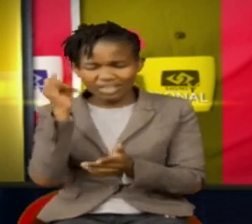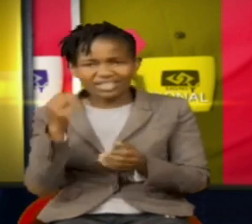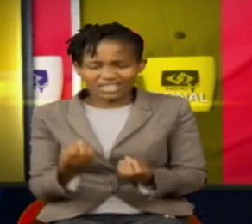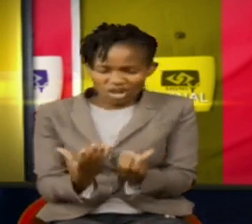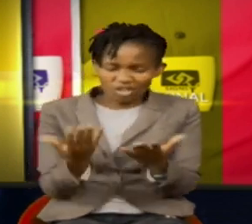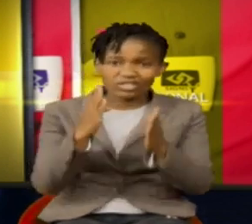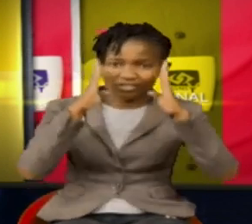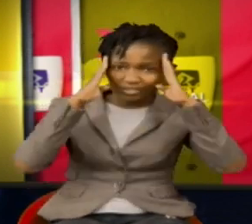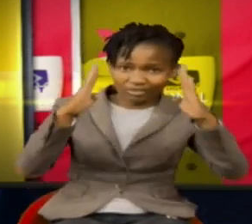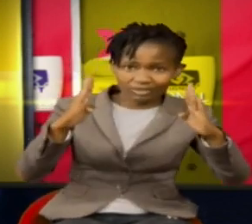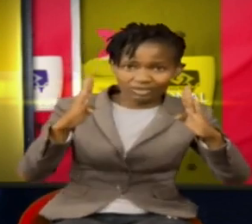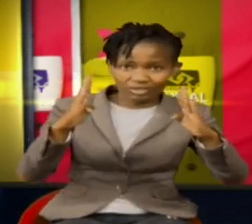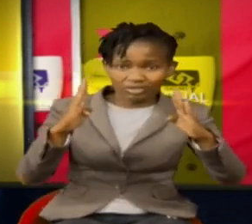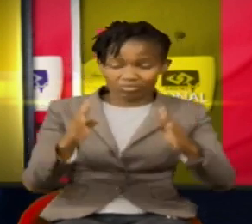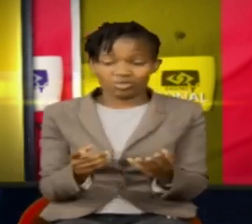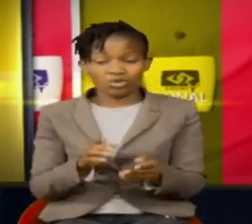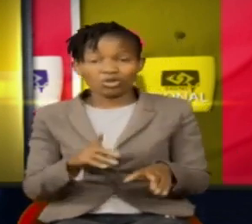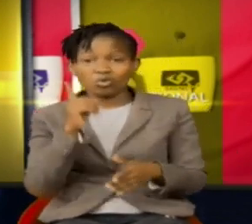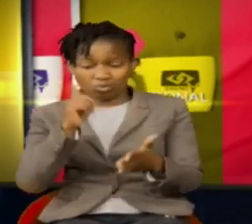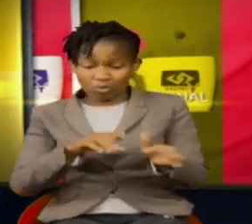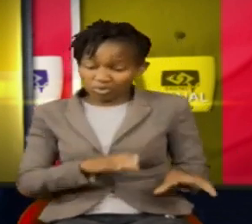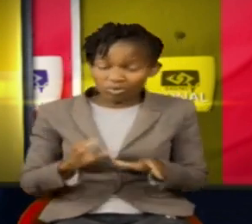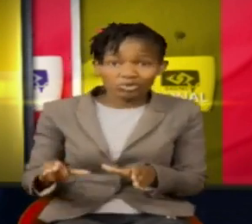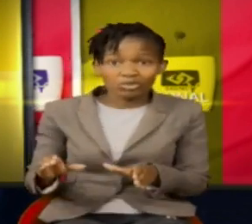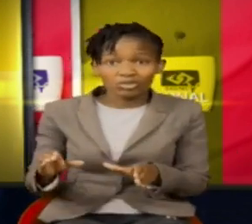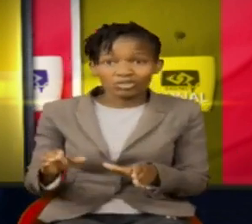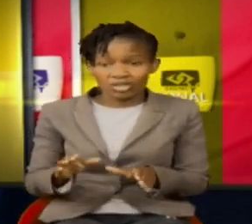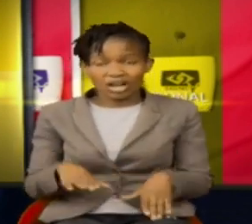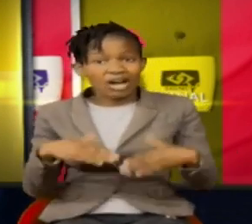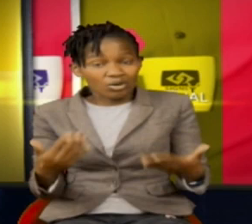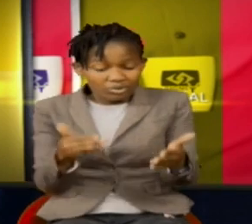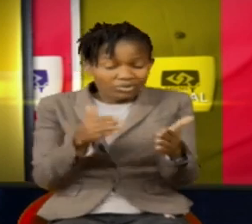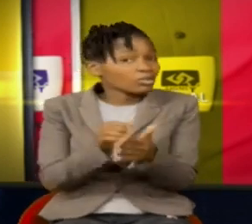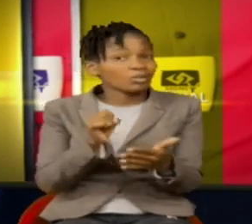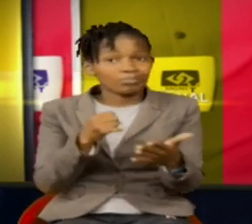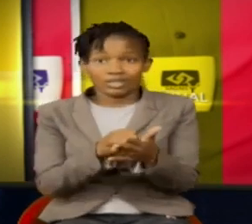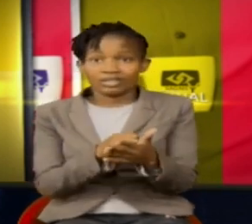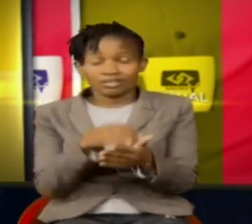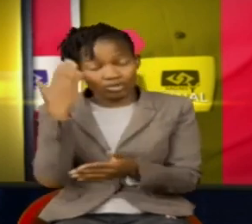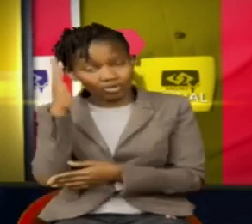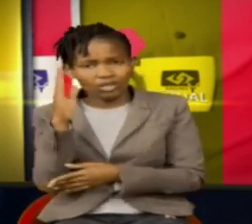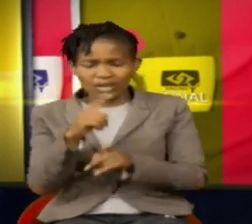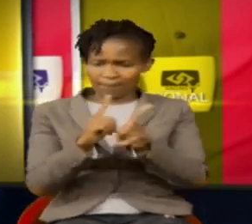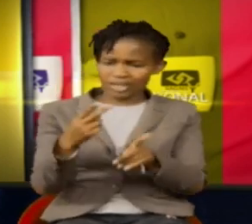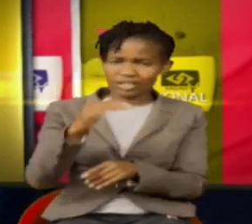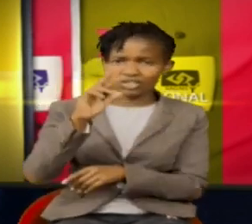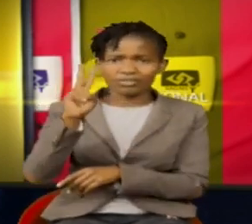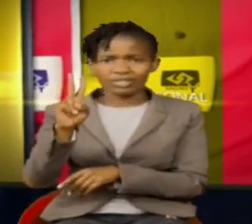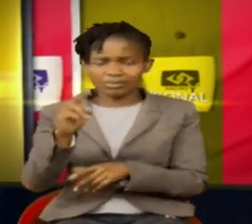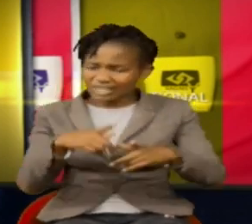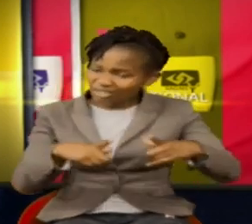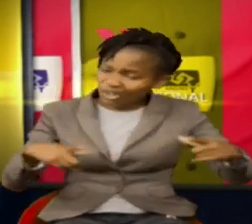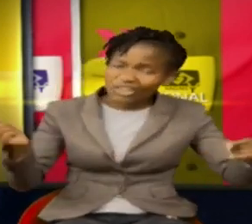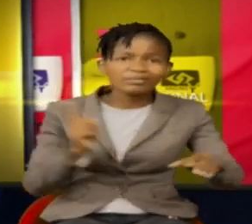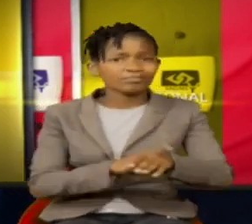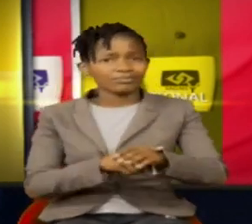cancer is that thing of, oh my God, we don't know what to do. We don't know the cause. We don't know how to deal with it. Uh-huh. But HIV has been there for long. For long, and people